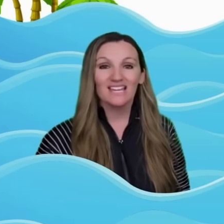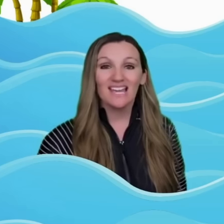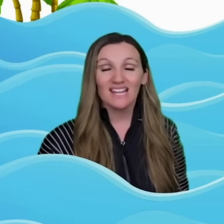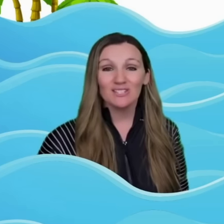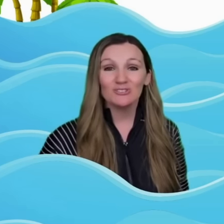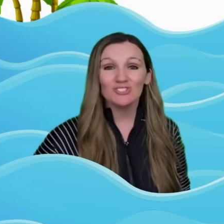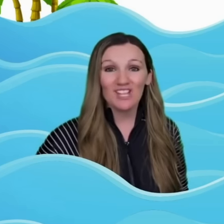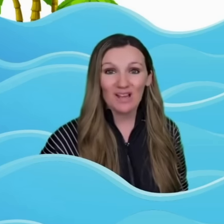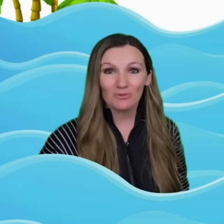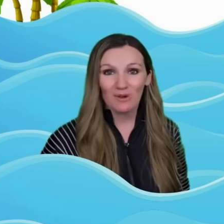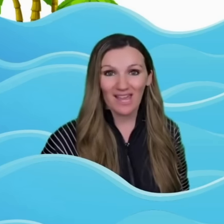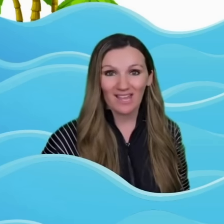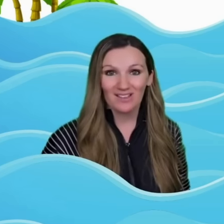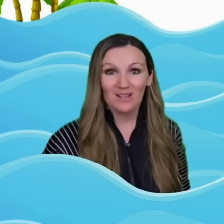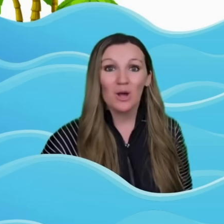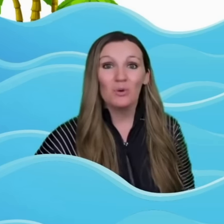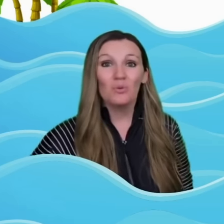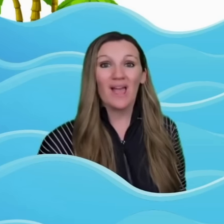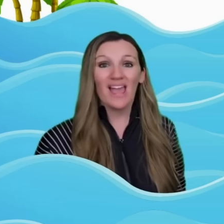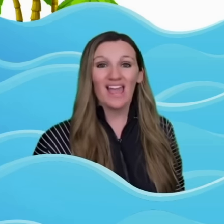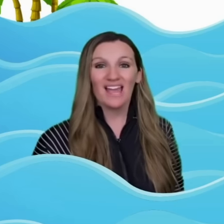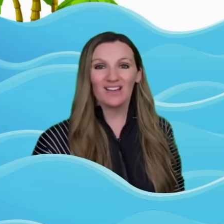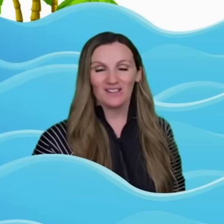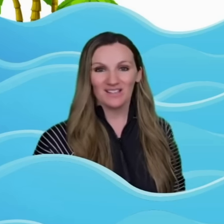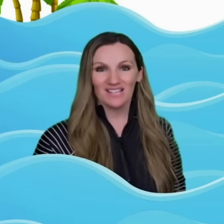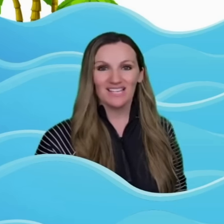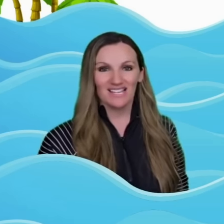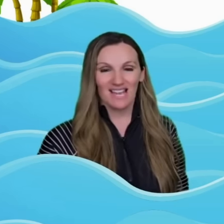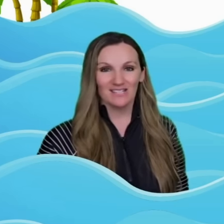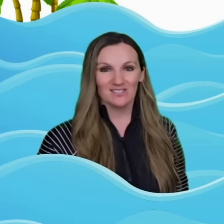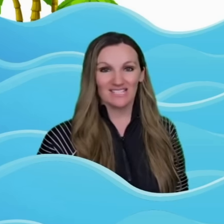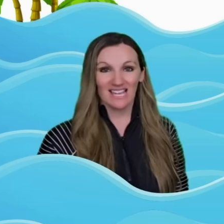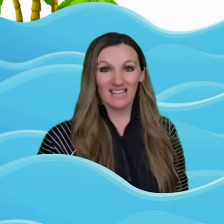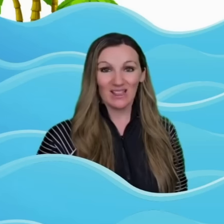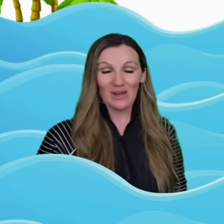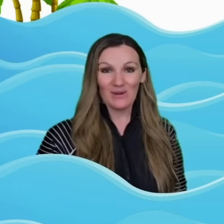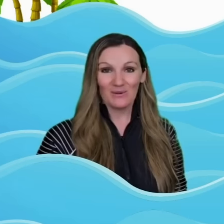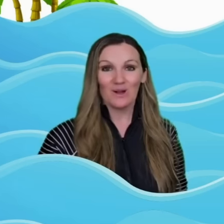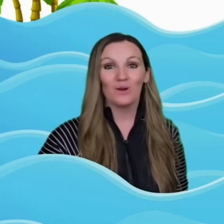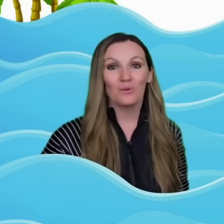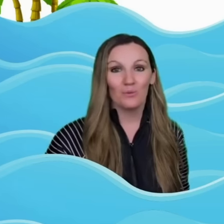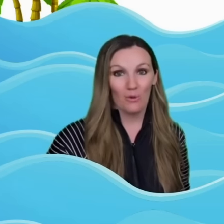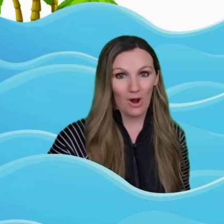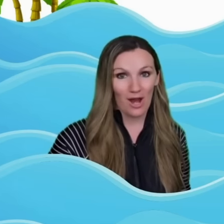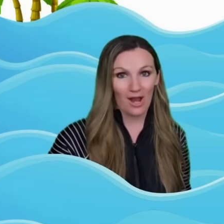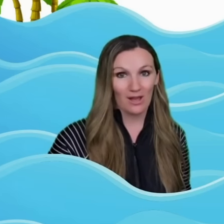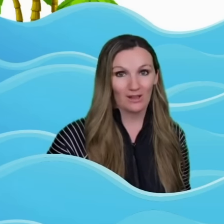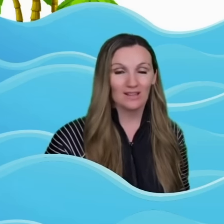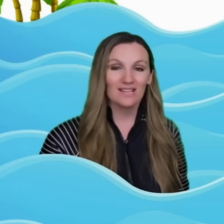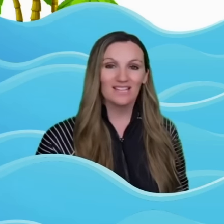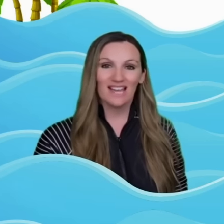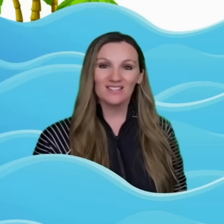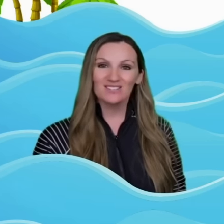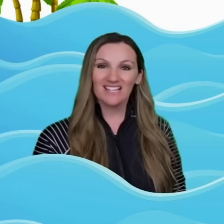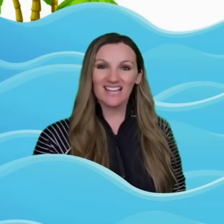Can you shout whale? Whale! Can you say it low? Whale! Can you say it